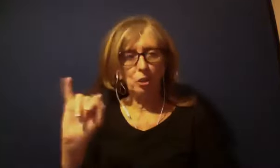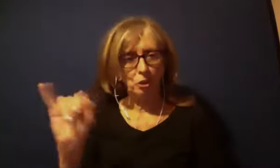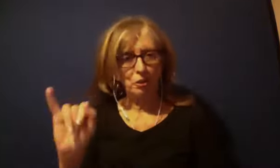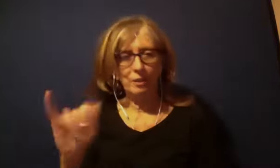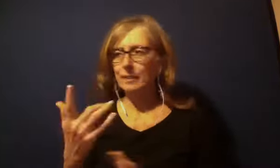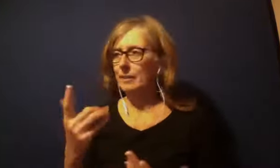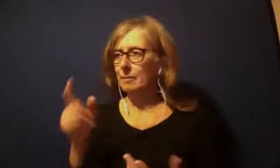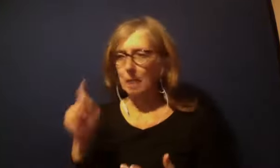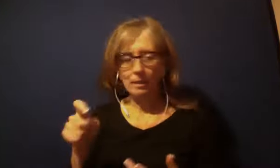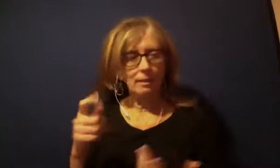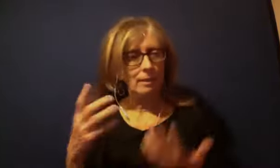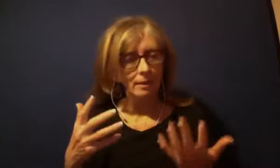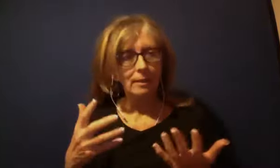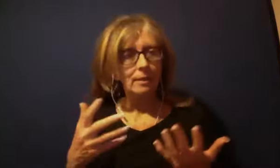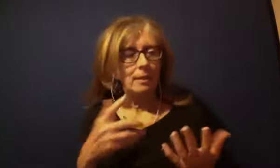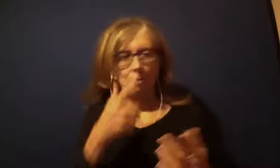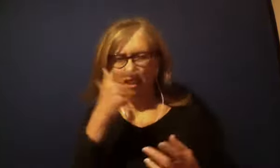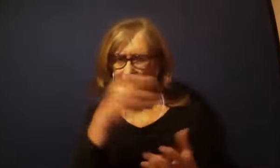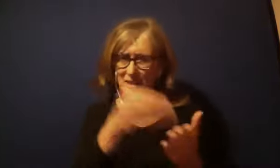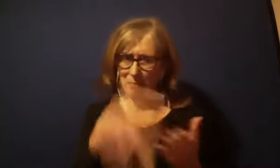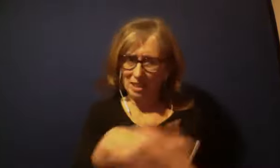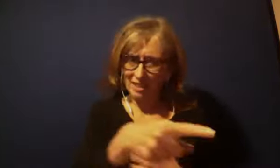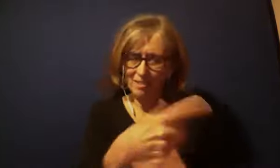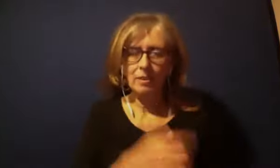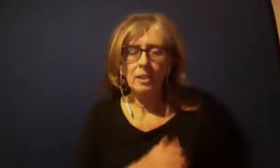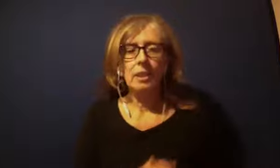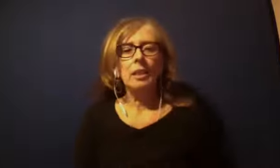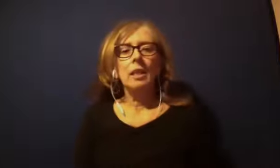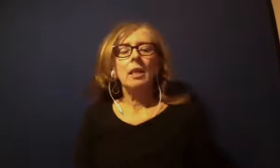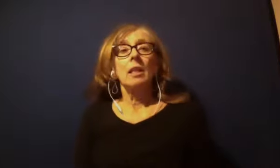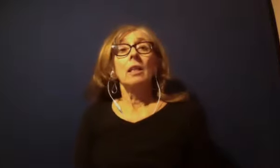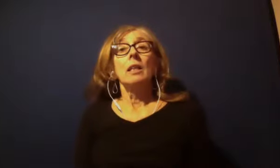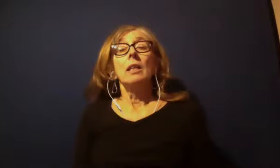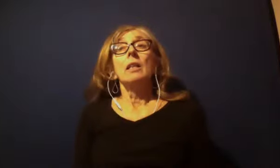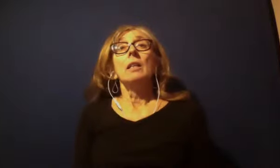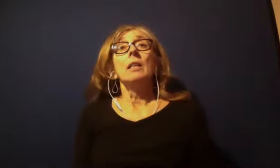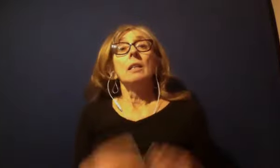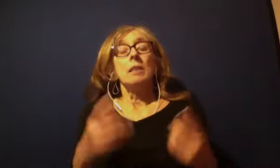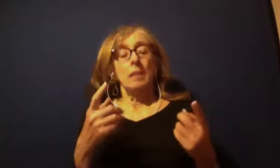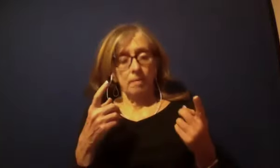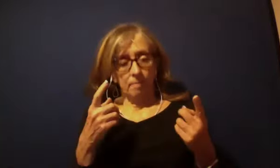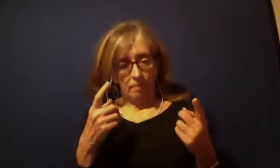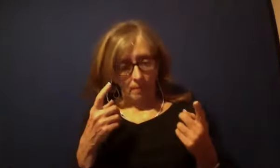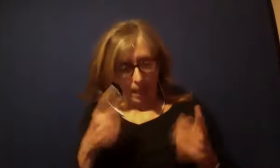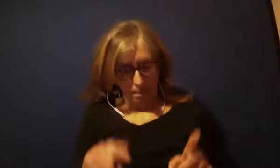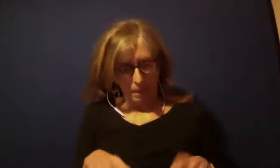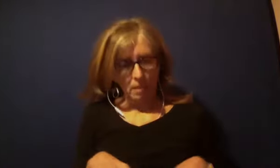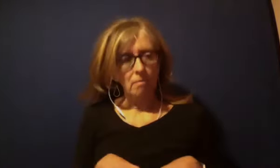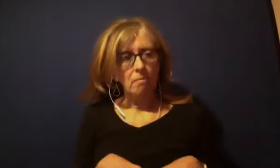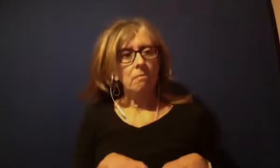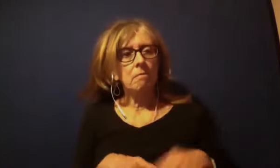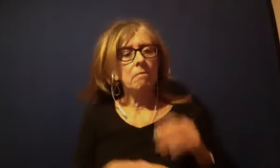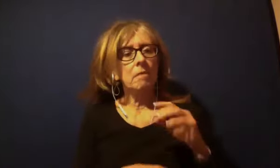a lot to go to. And I came out of the facility trying to do, I guess some of the counsellors